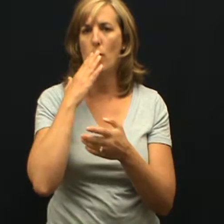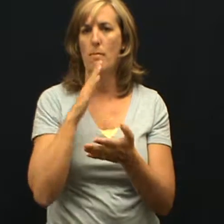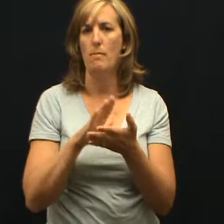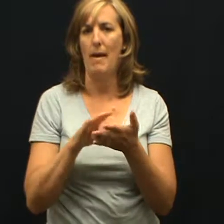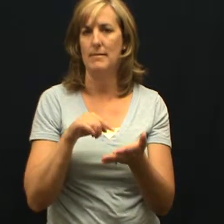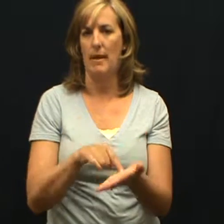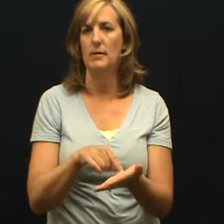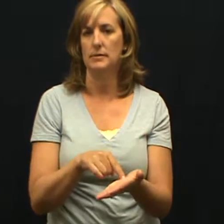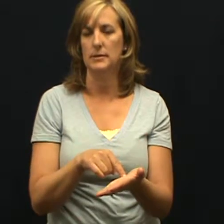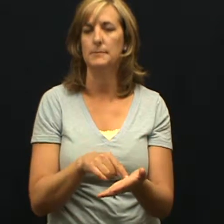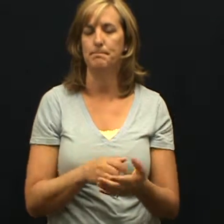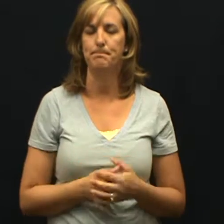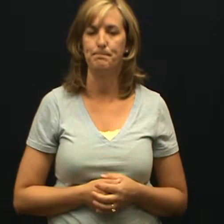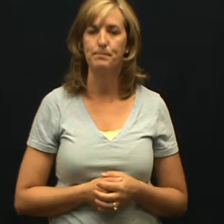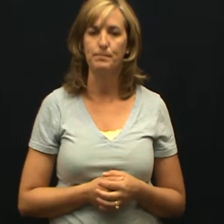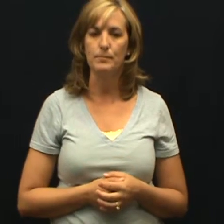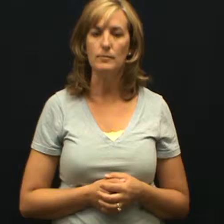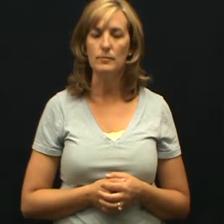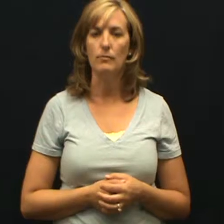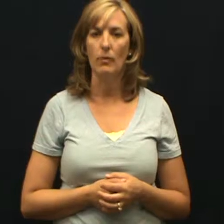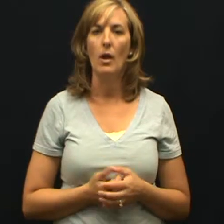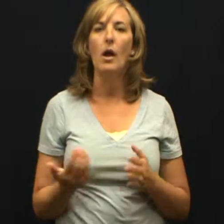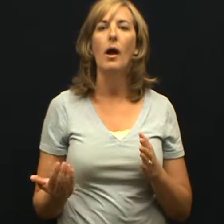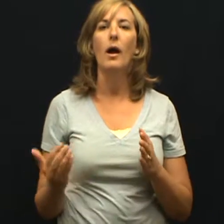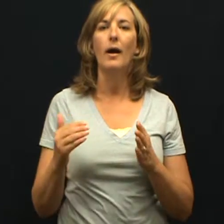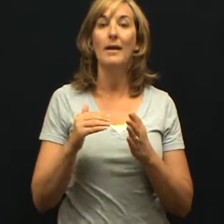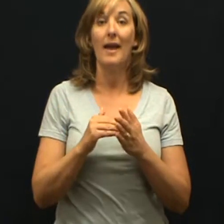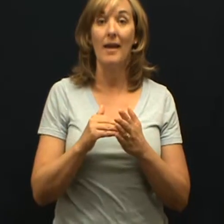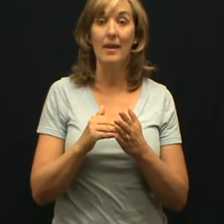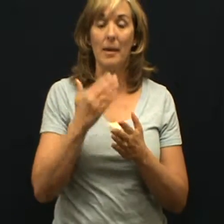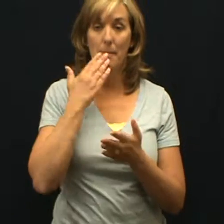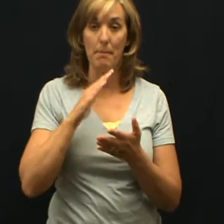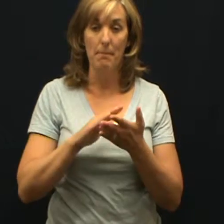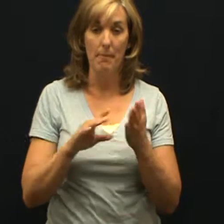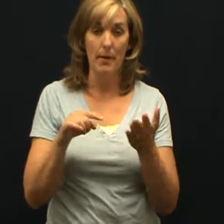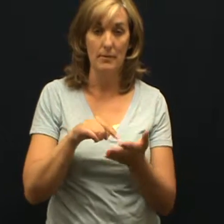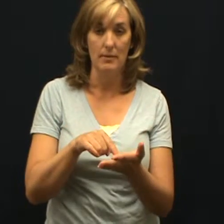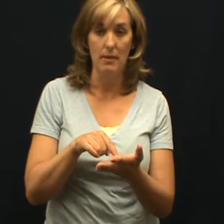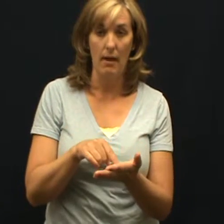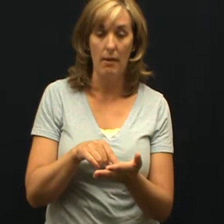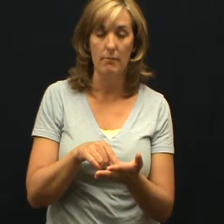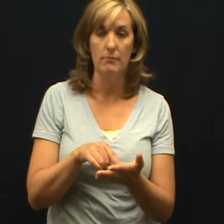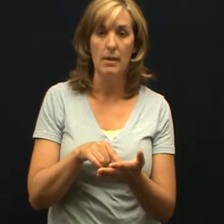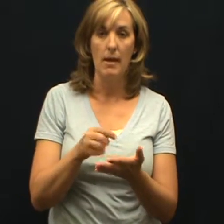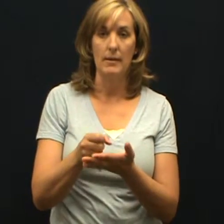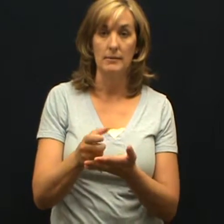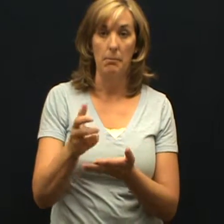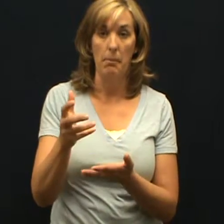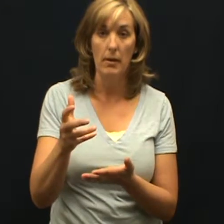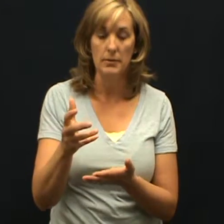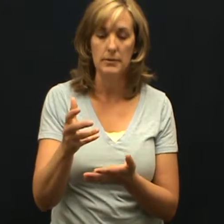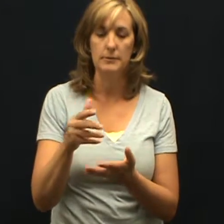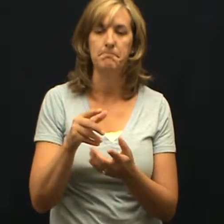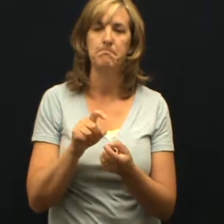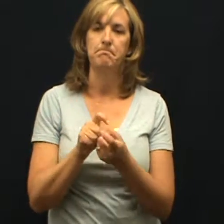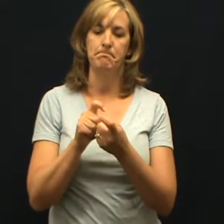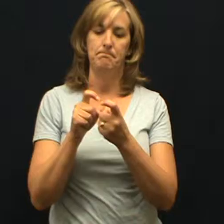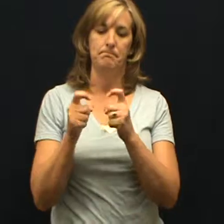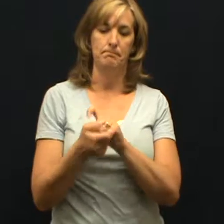off specific accounts. And then again, bad debt expense is only affected when we make the estimate of